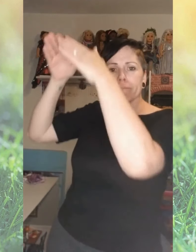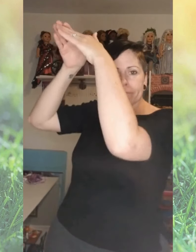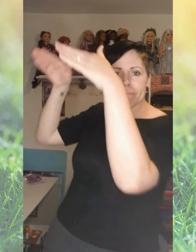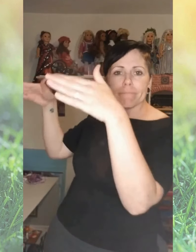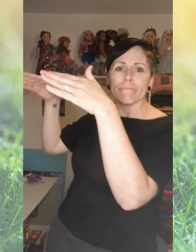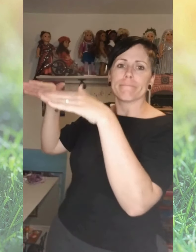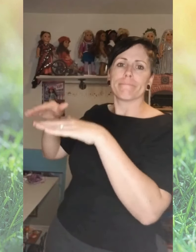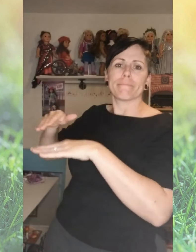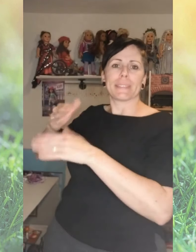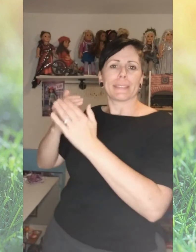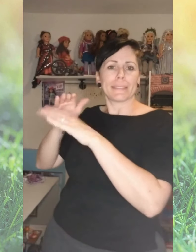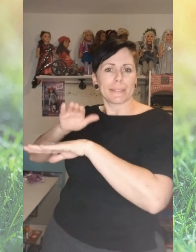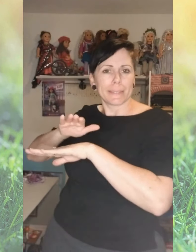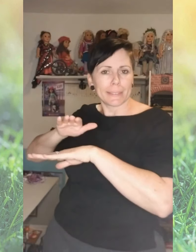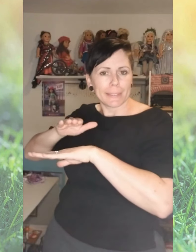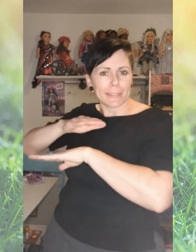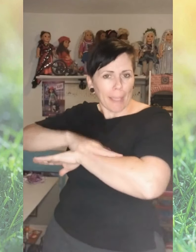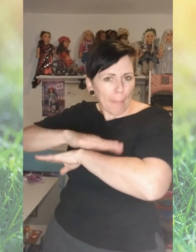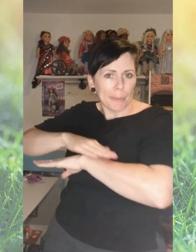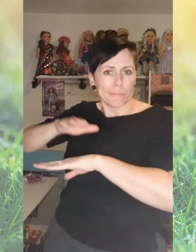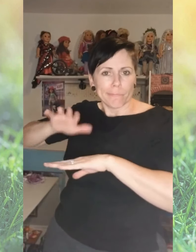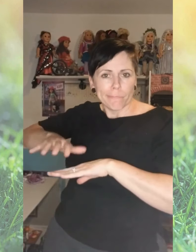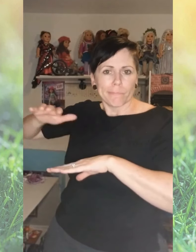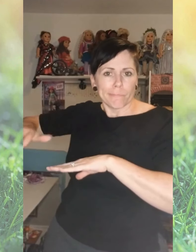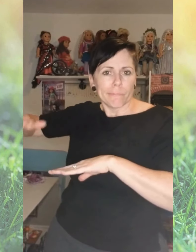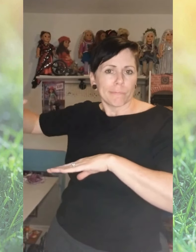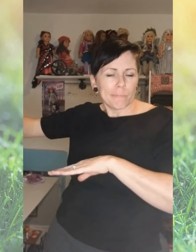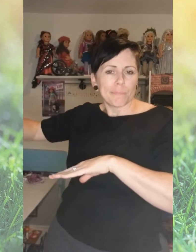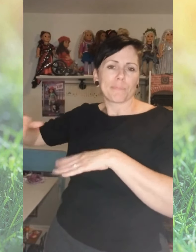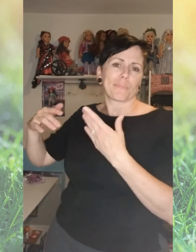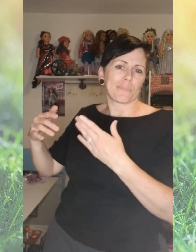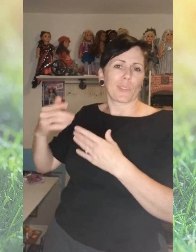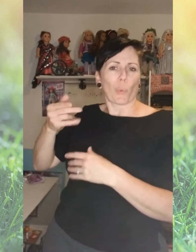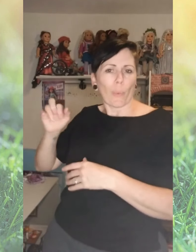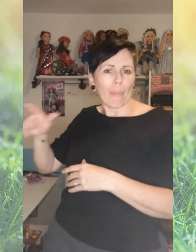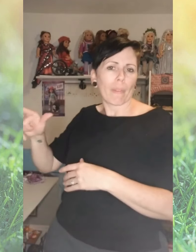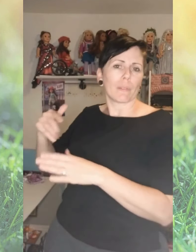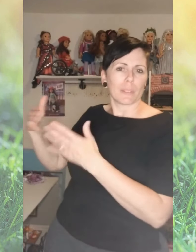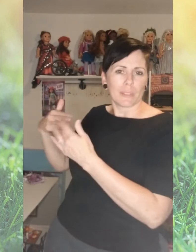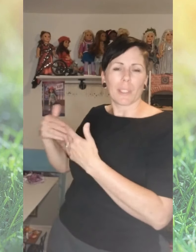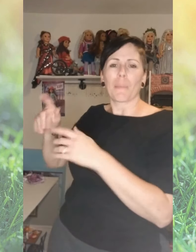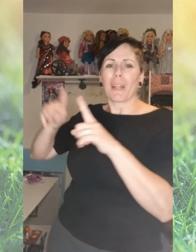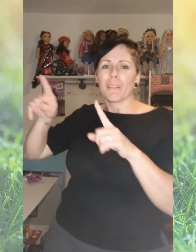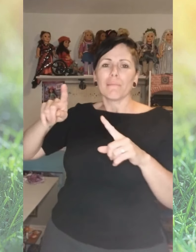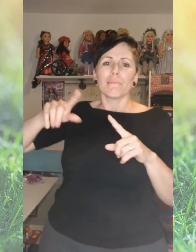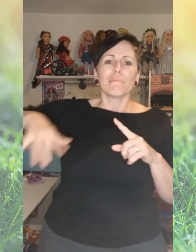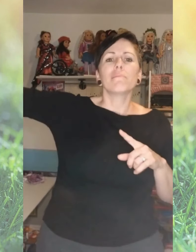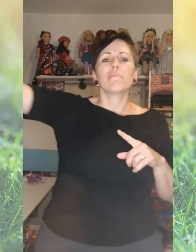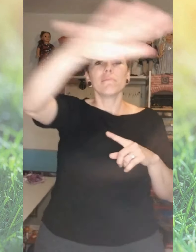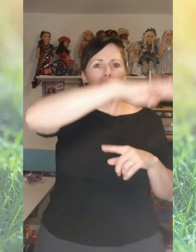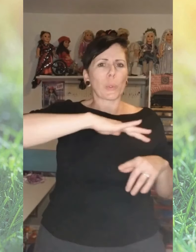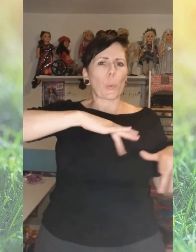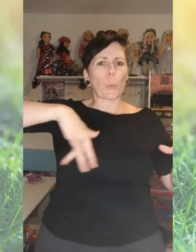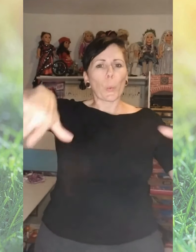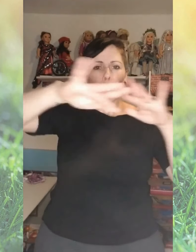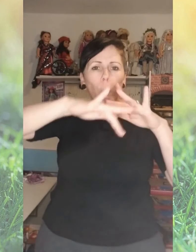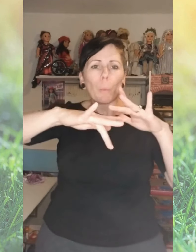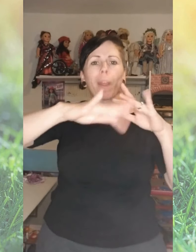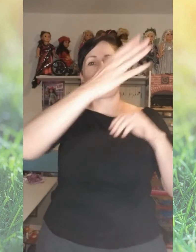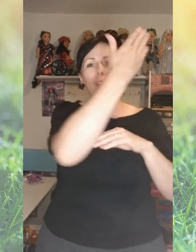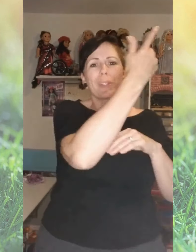get these kinds of shots. And I like to imagine that Karma here is just sitting, having some quiet time, and then